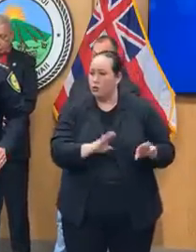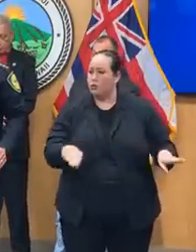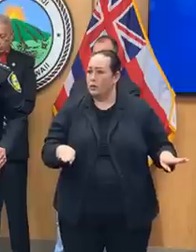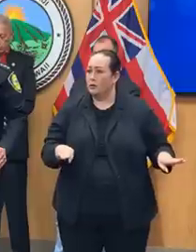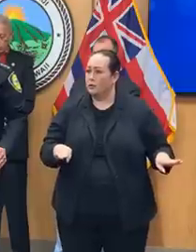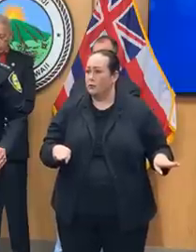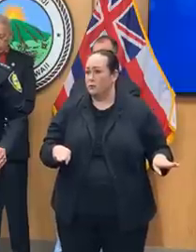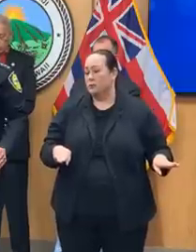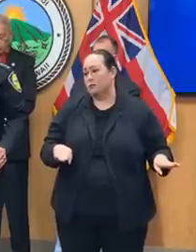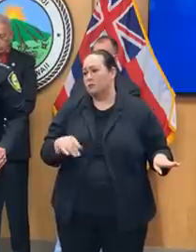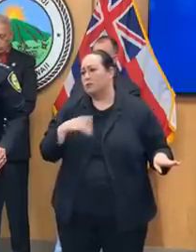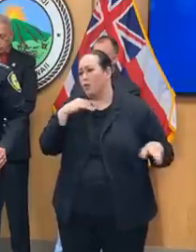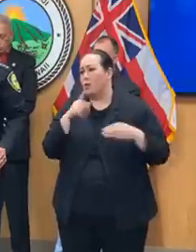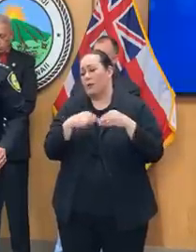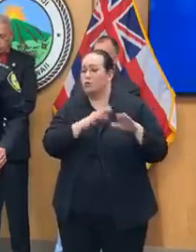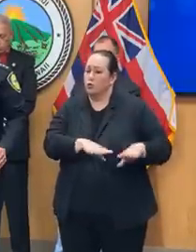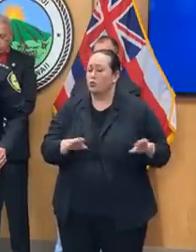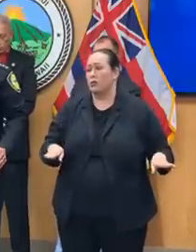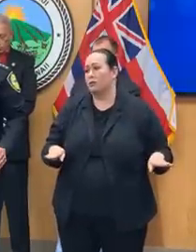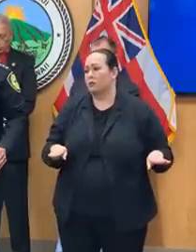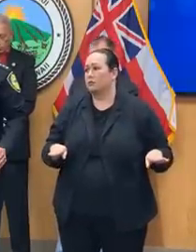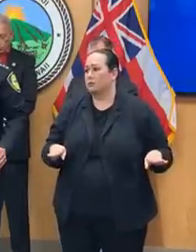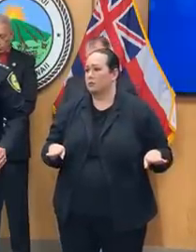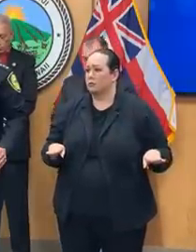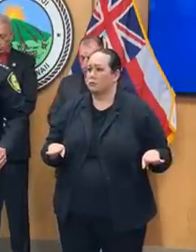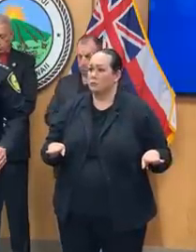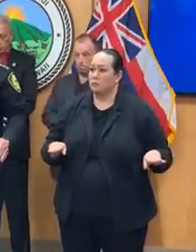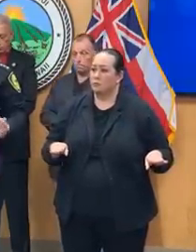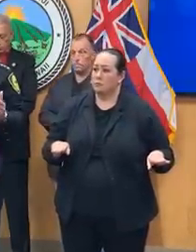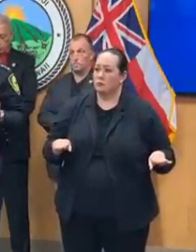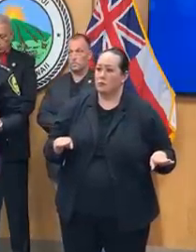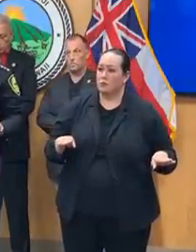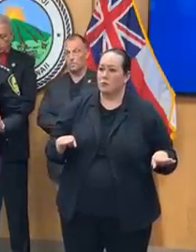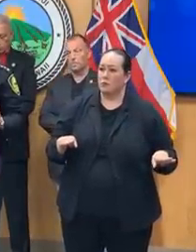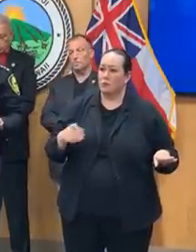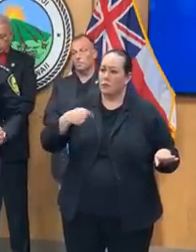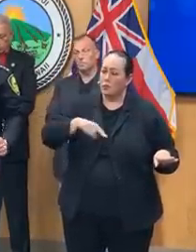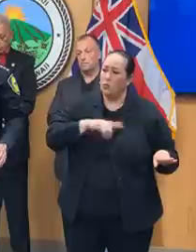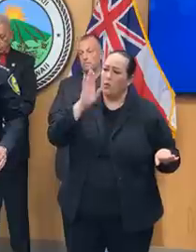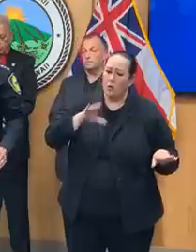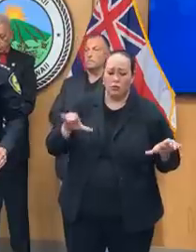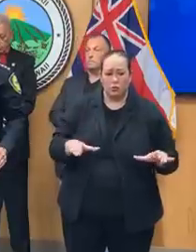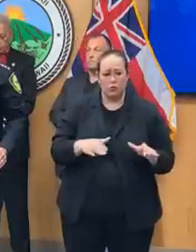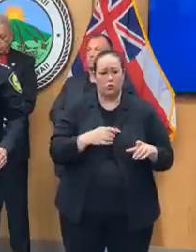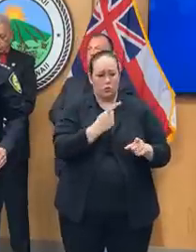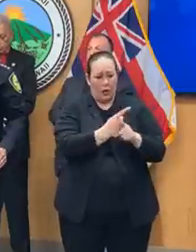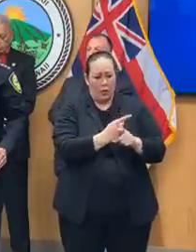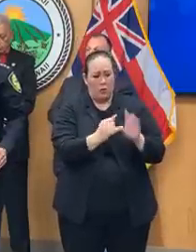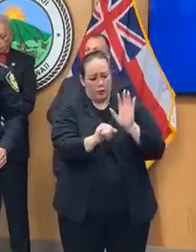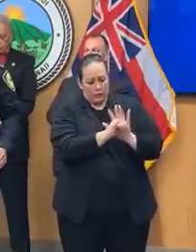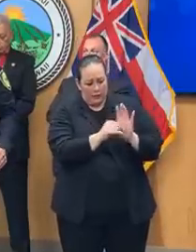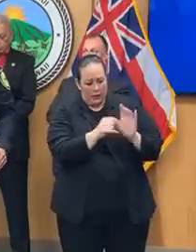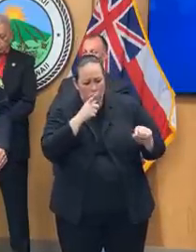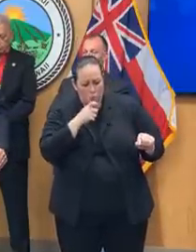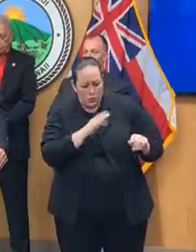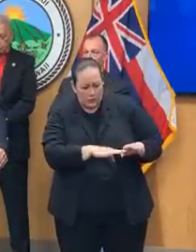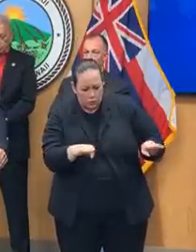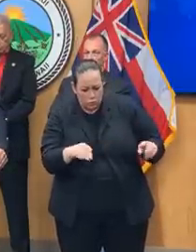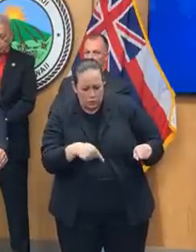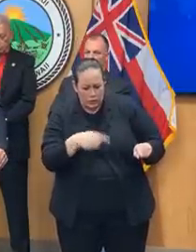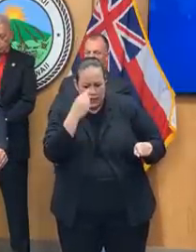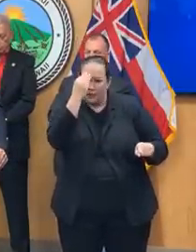Okay? So we're going to do this right. We have to identify them and then notify them. But that's what we're dealing